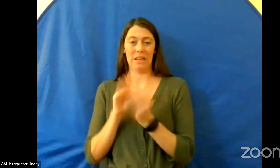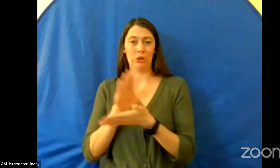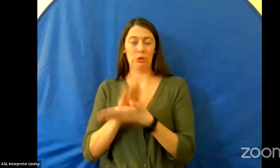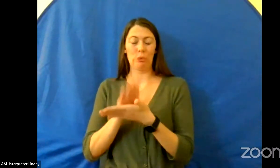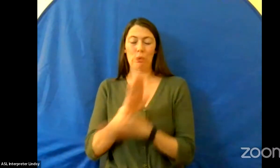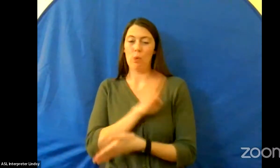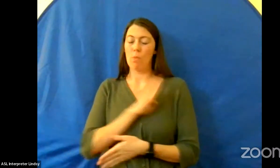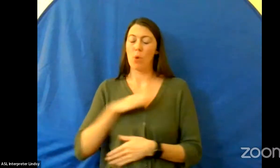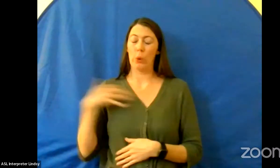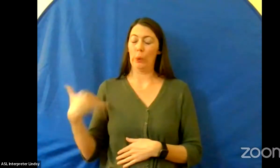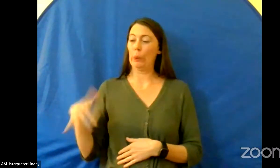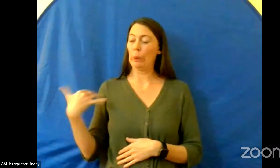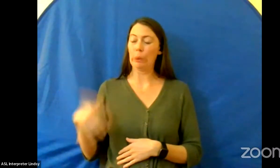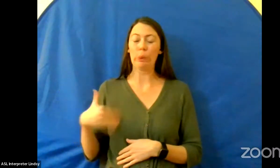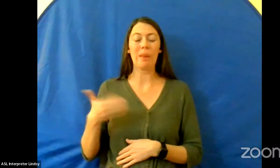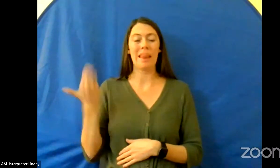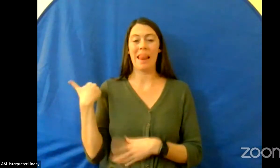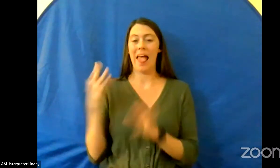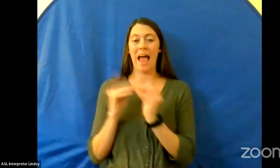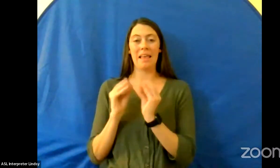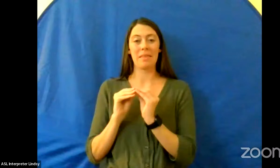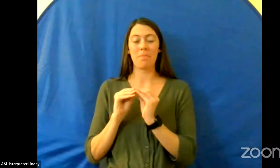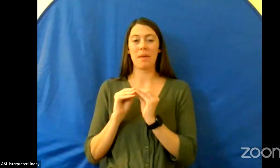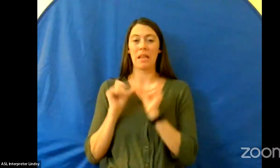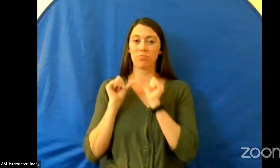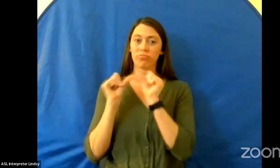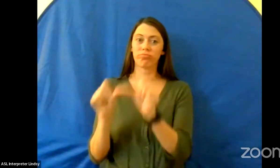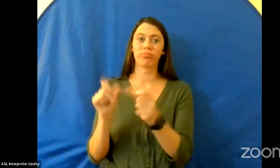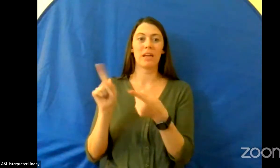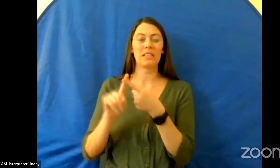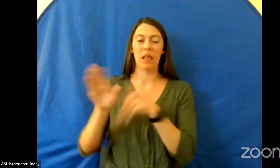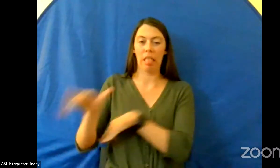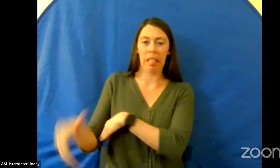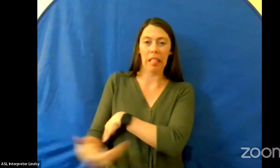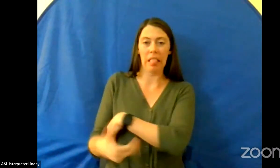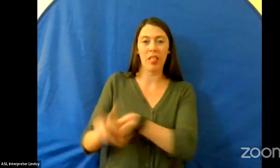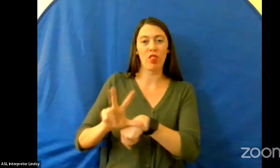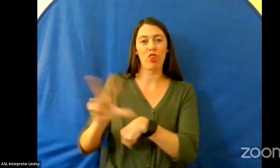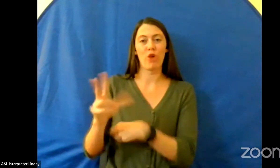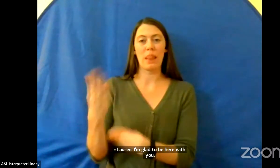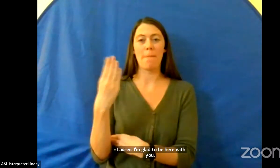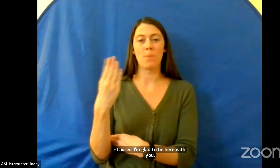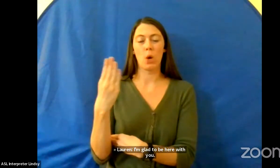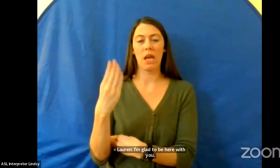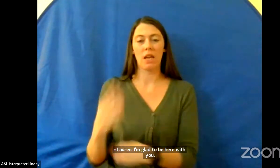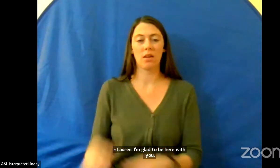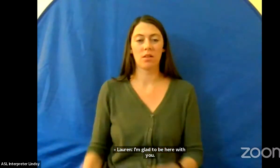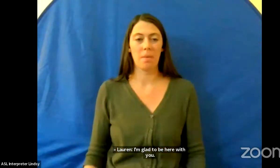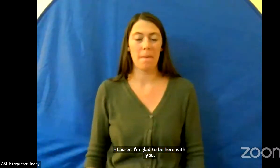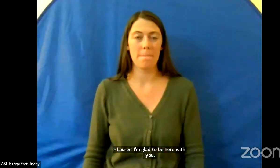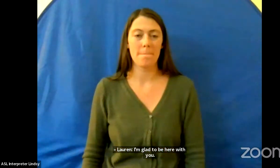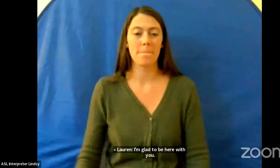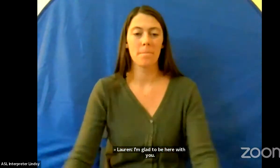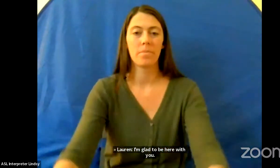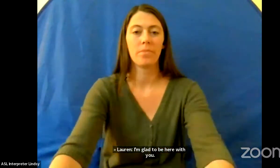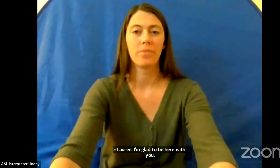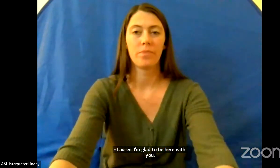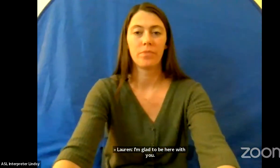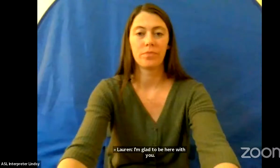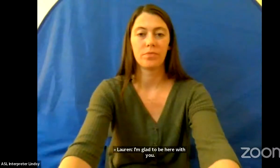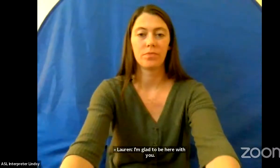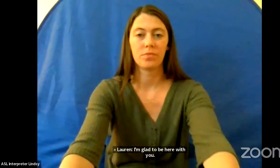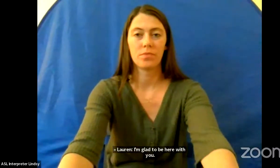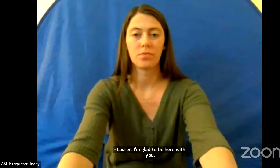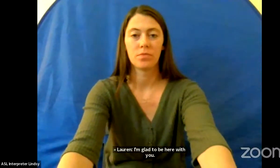So I'm glad to be here with you. Glad to be here. All right, we're recording team. I'm going to let, so far I've only let